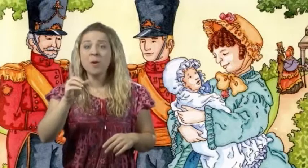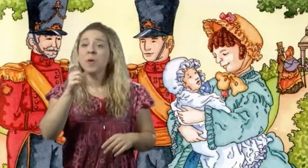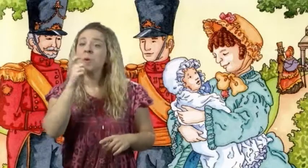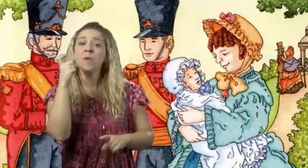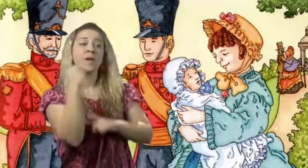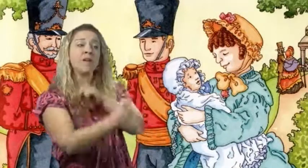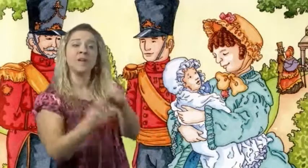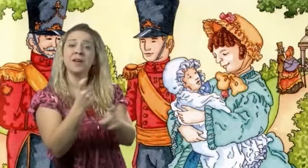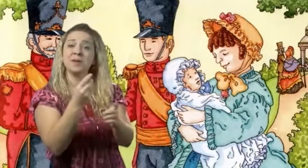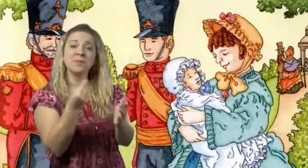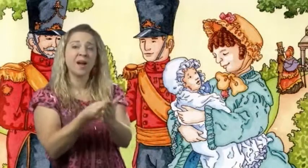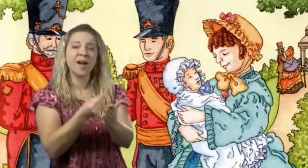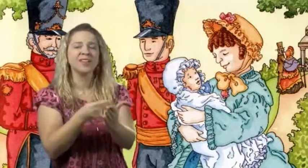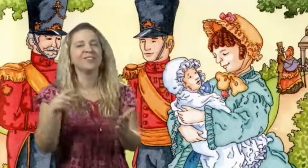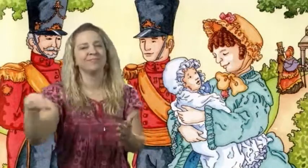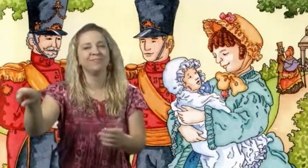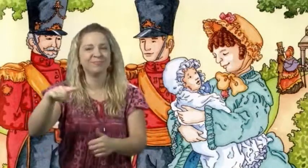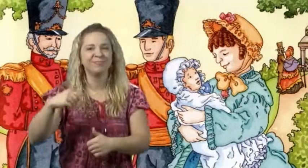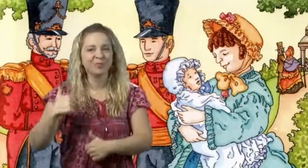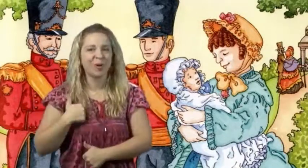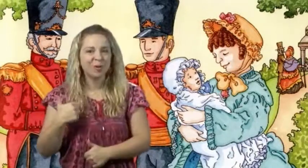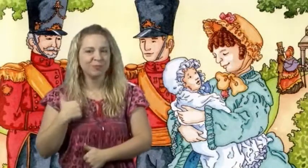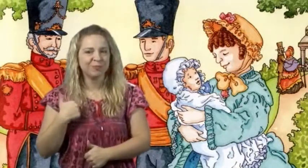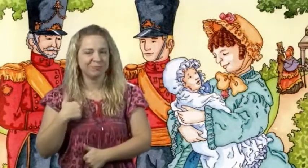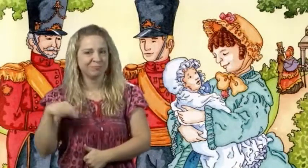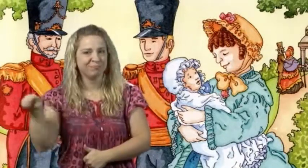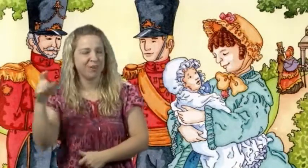Much of it was donated by soldiers.